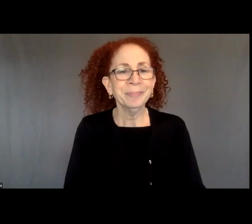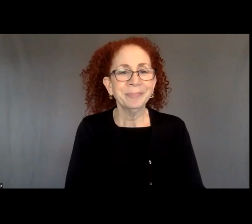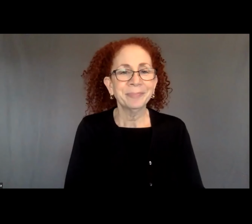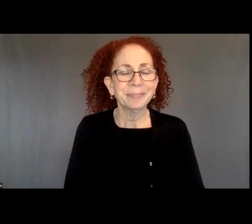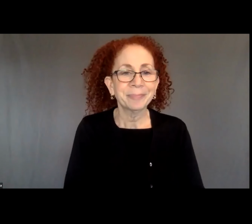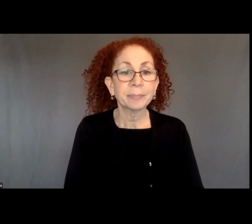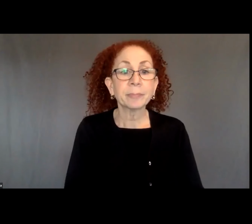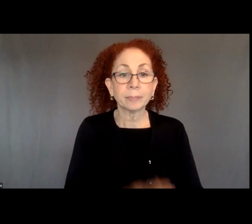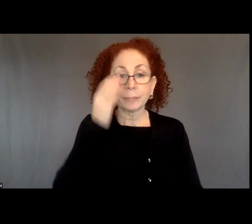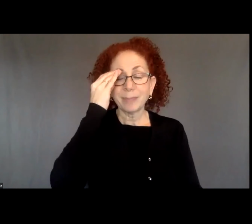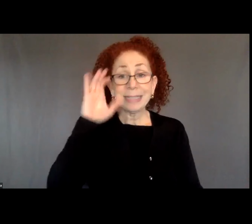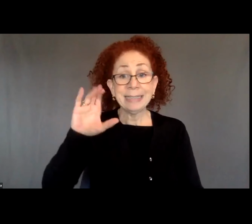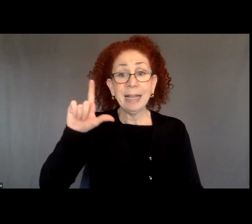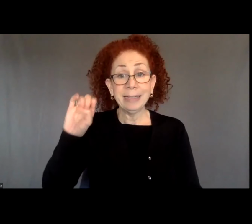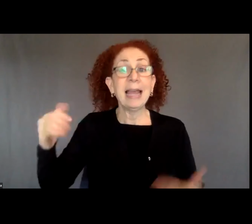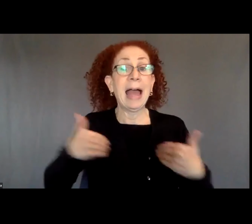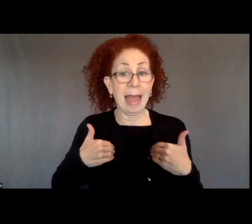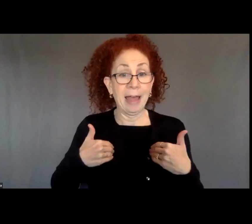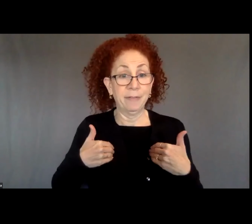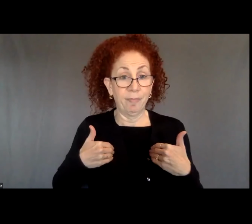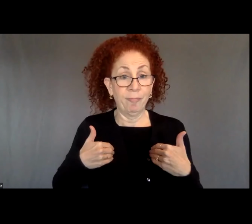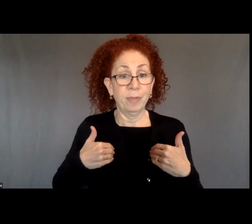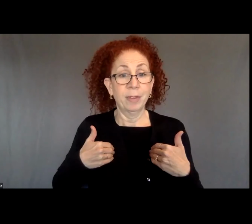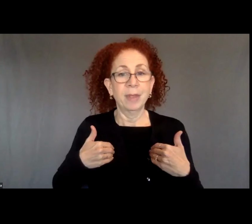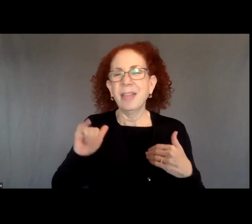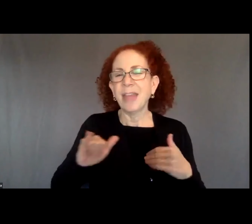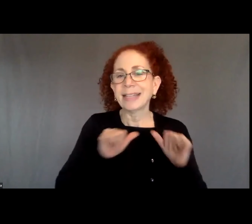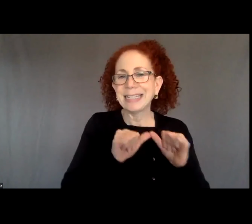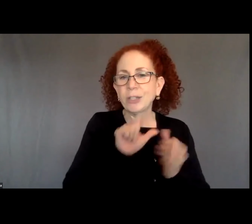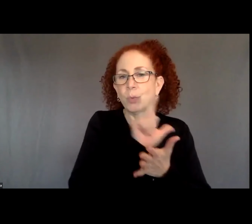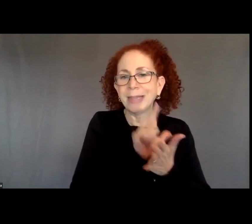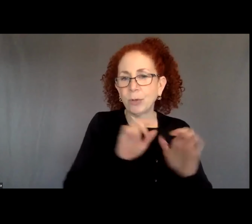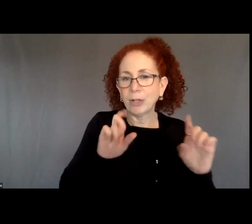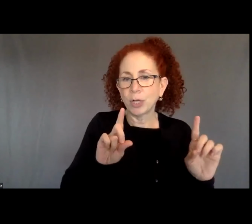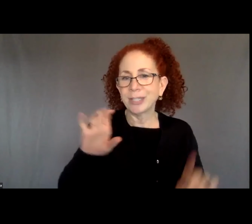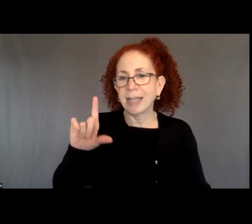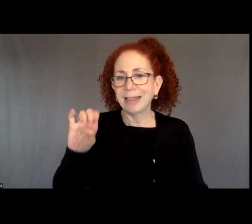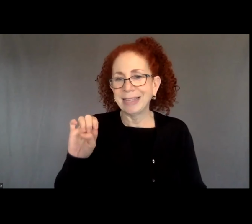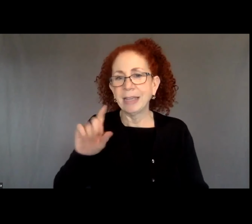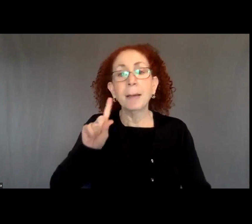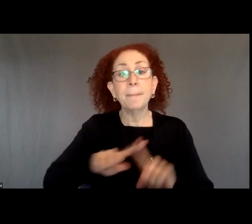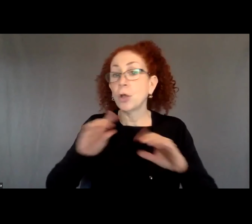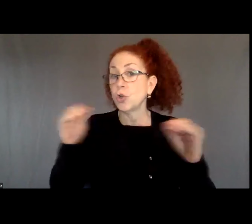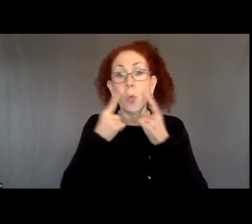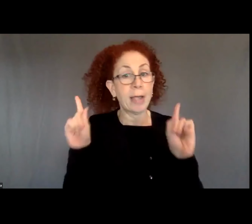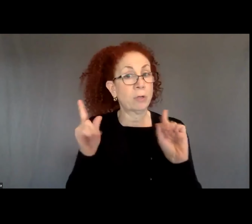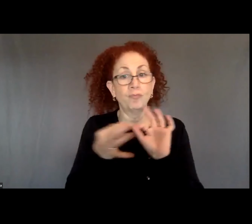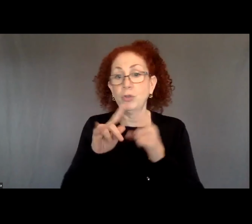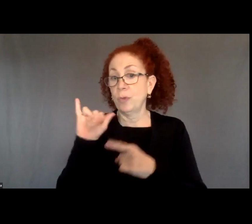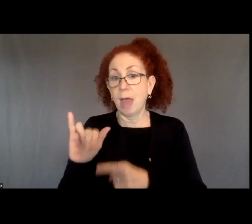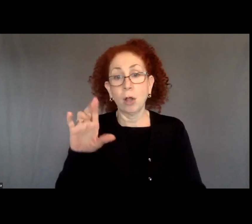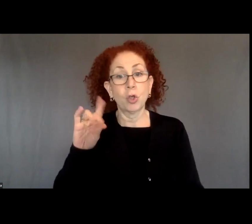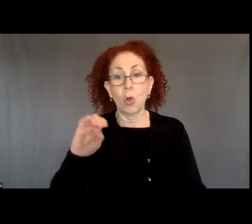We will have CLE, but we won't have any continuing legal education. We won't have any announcements related to that or any